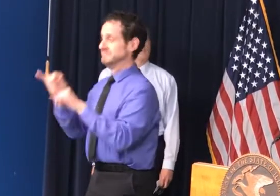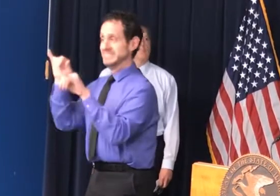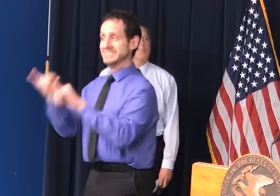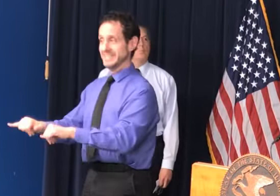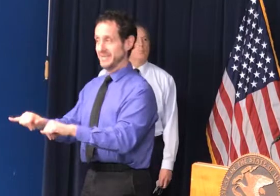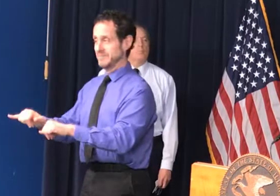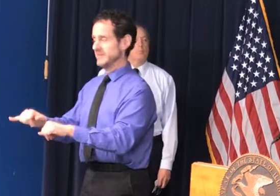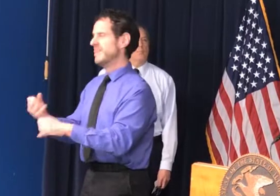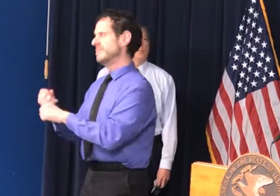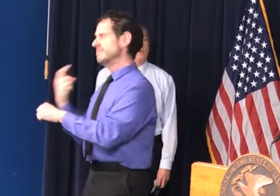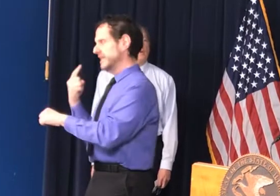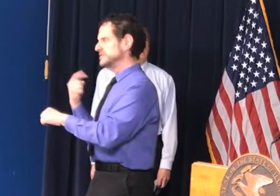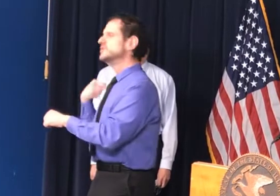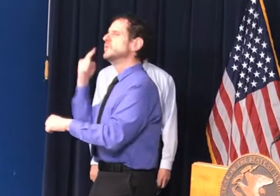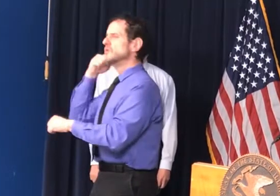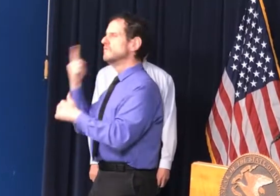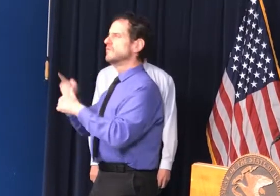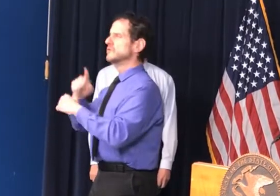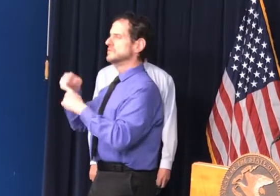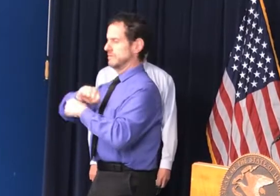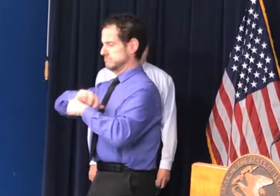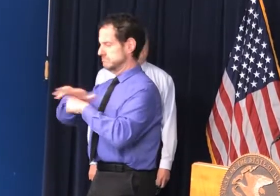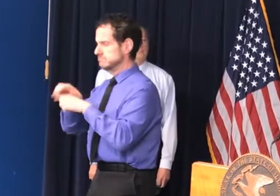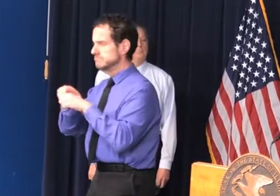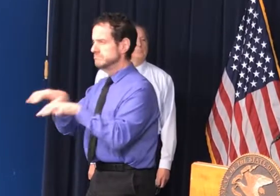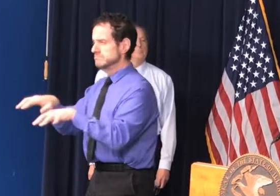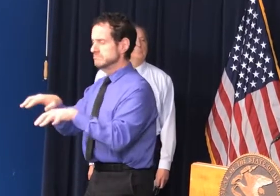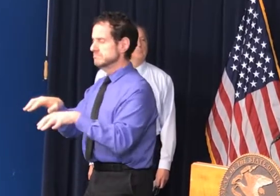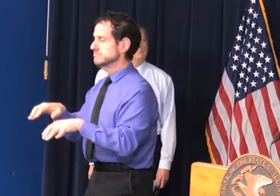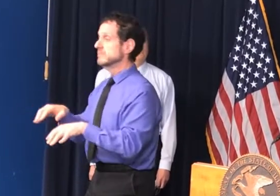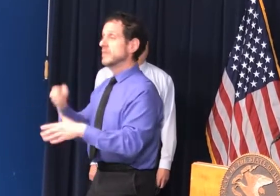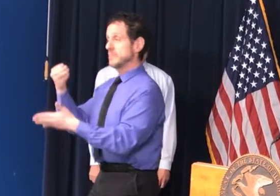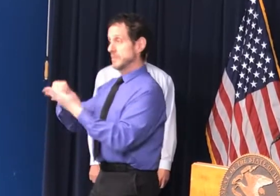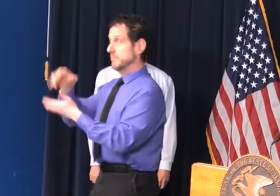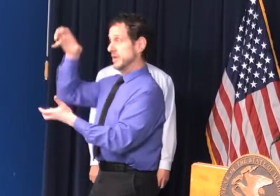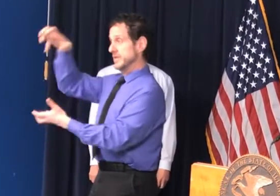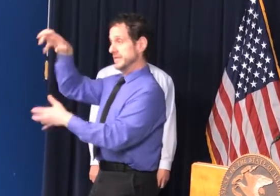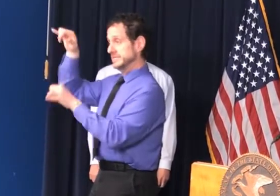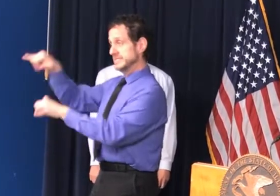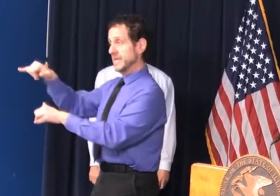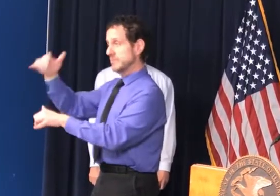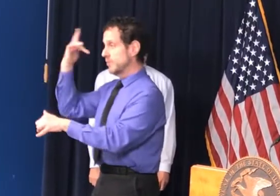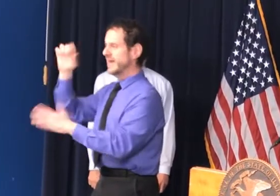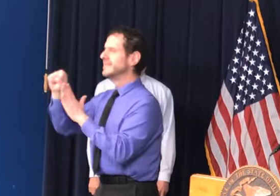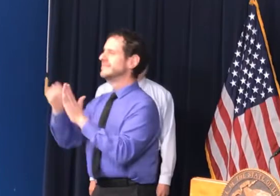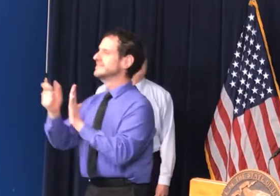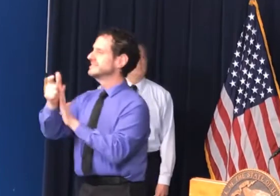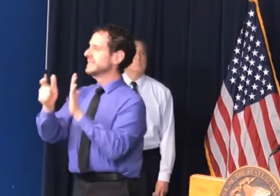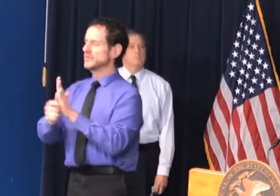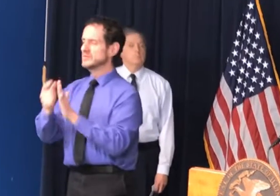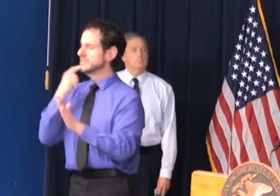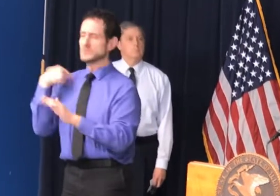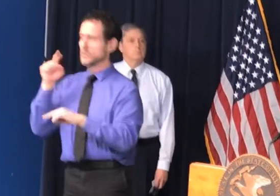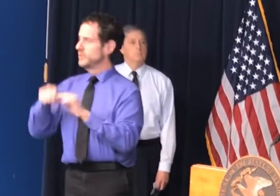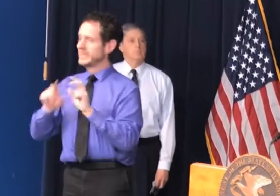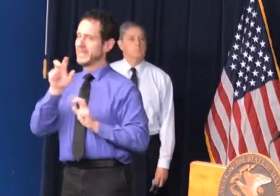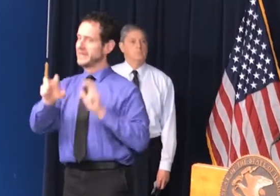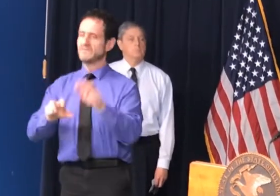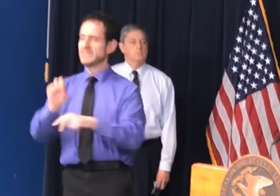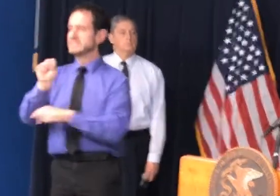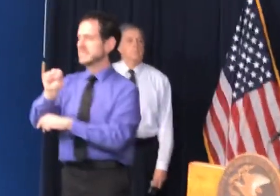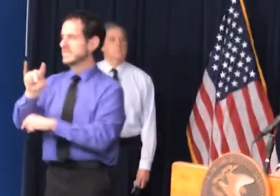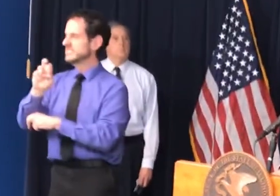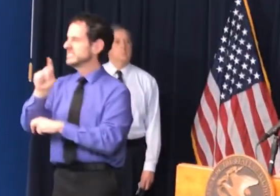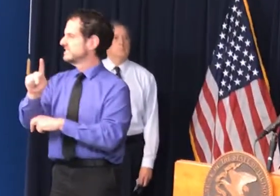of the virus began emerging. The amount is the same because state law prohibits investing any portion of the